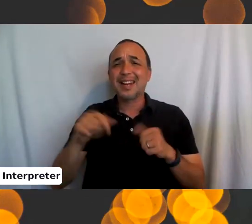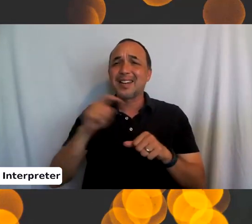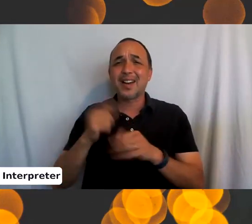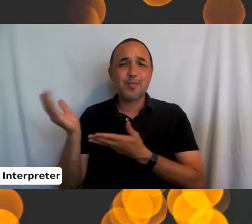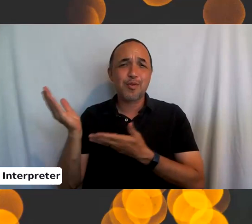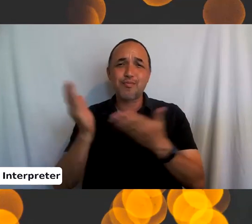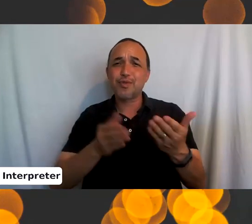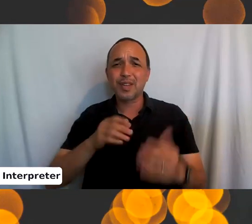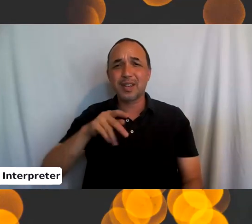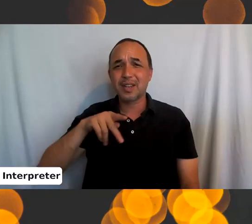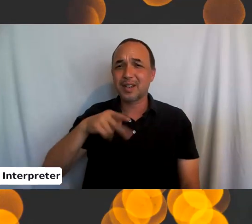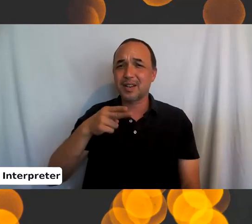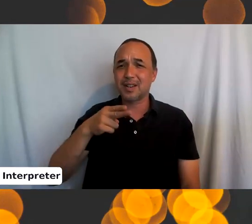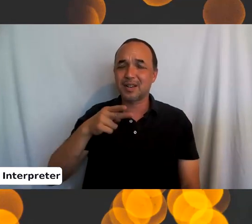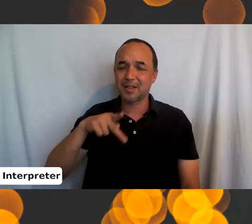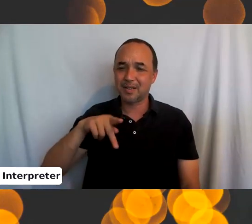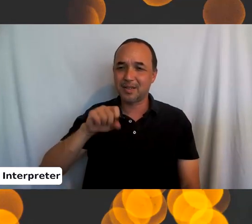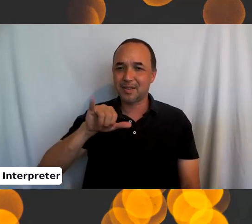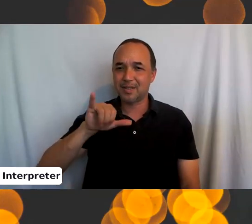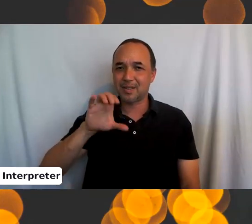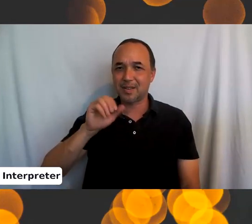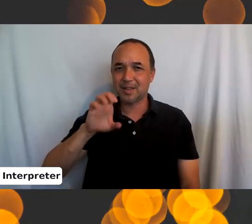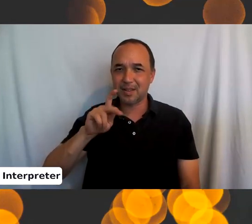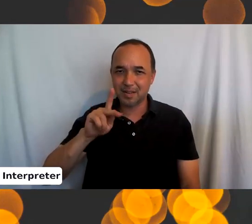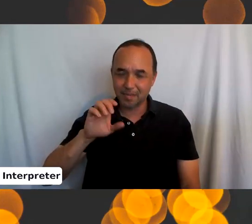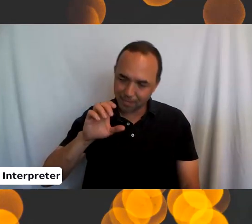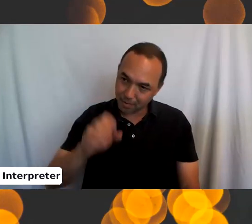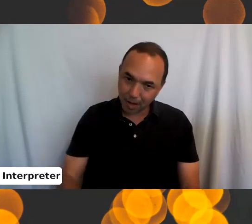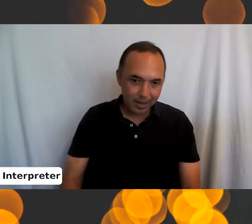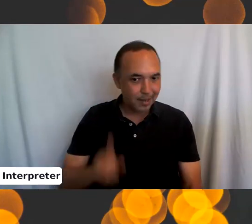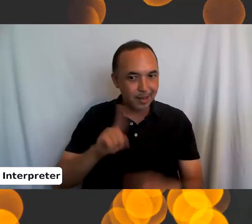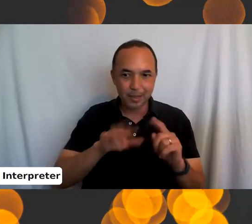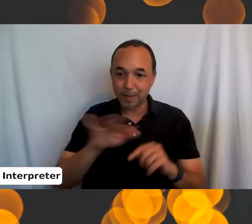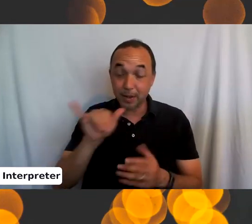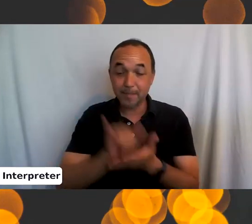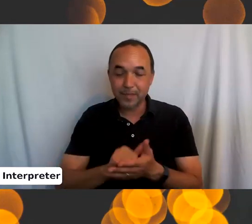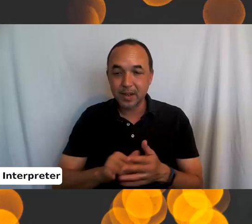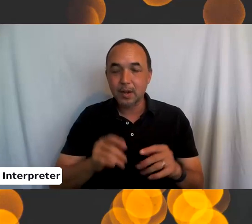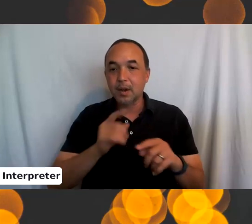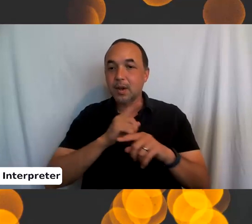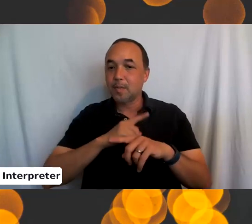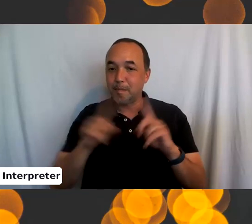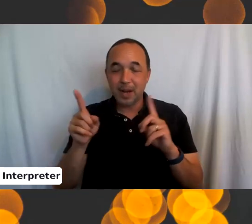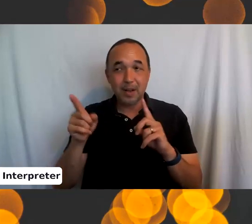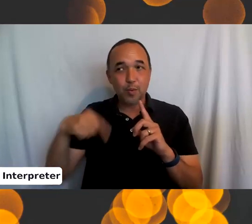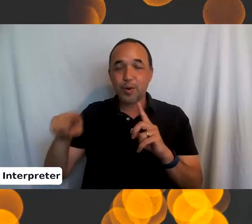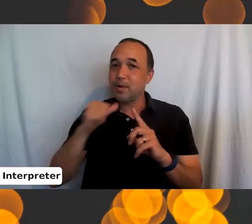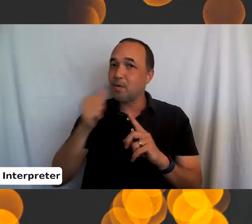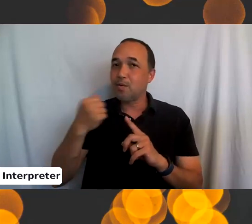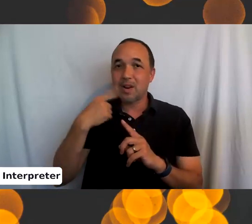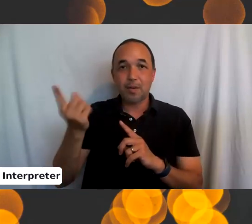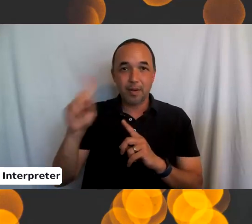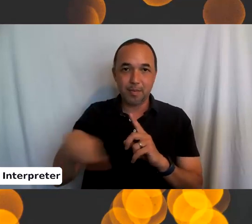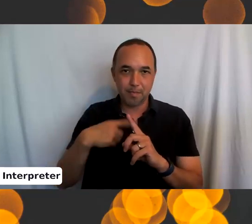going. So the most they know is what airport they flew into and what hotel they're staying at. Beyond that,